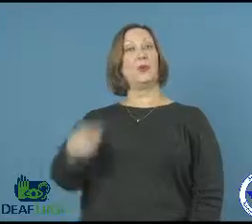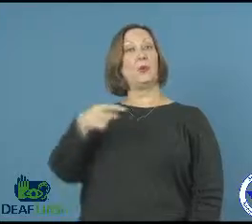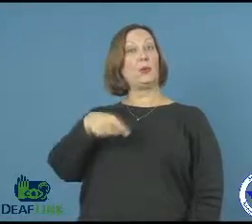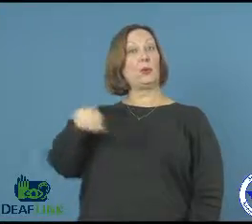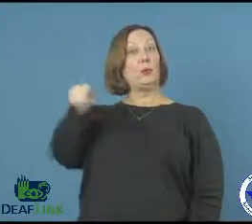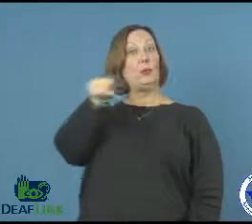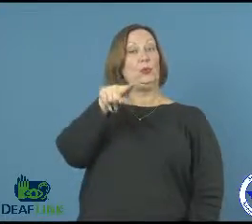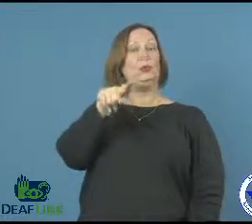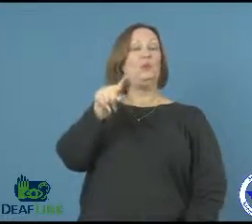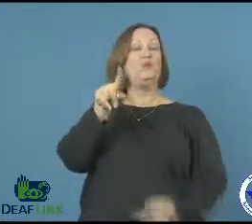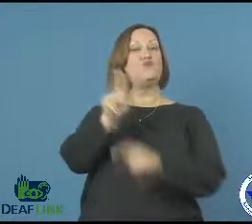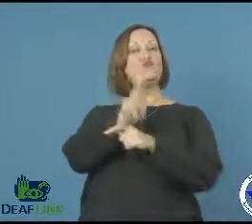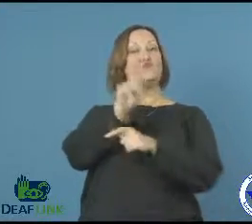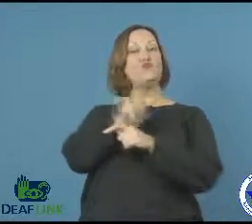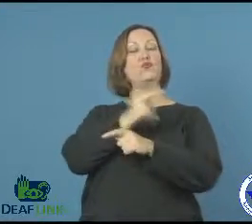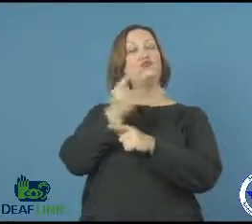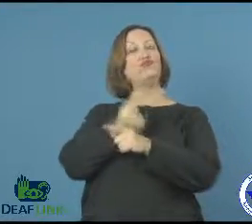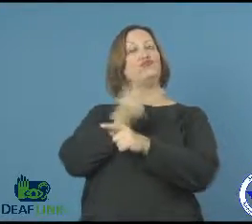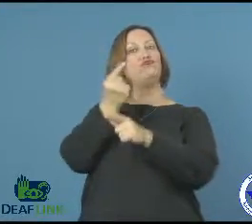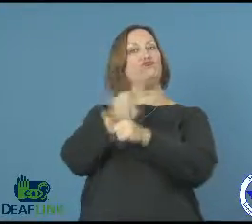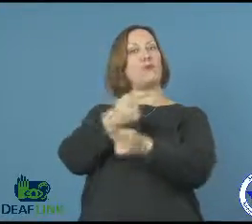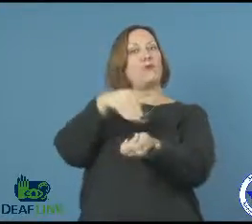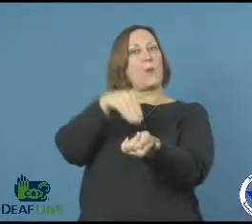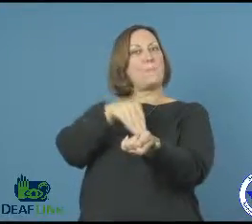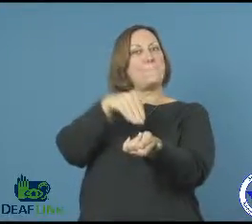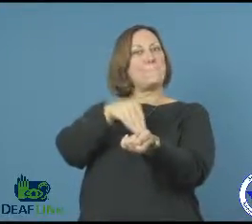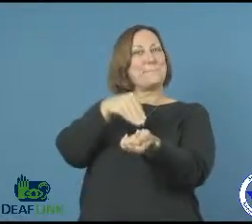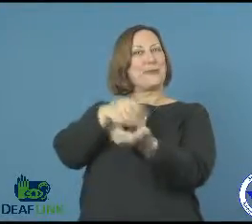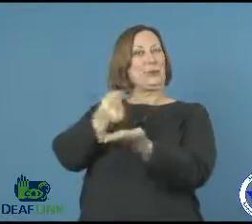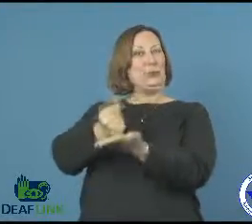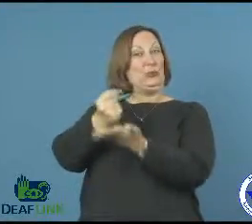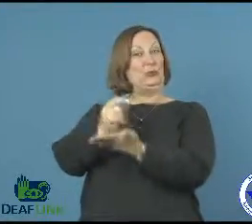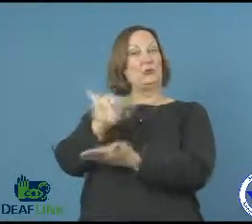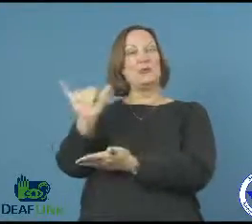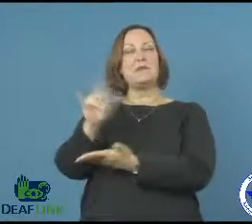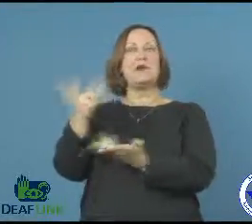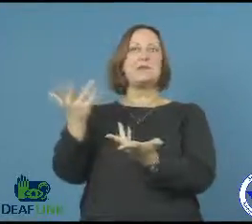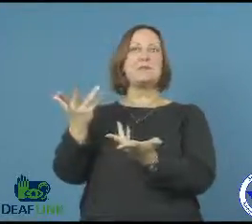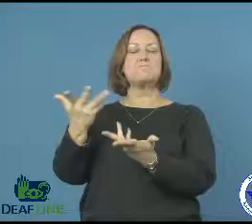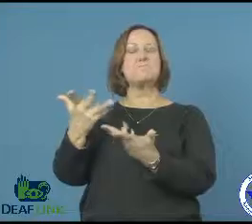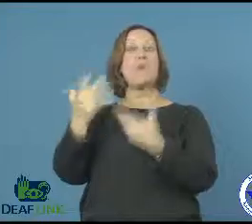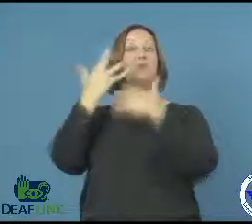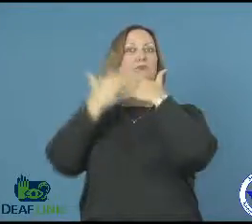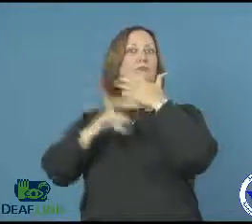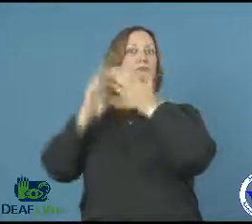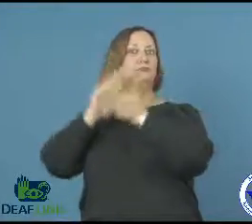Do you receive medical treatments, for example, dialysis,